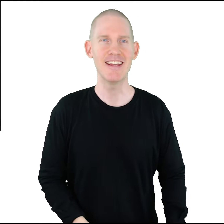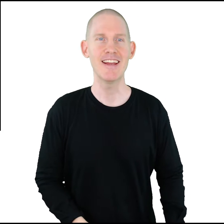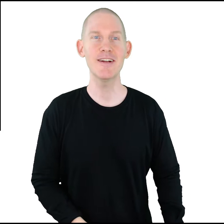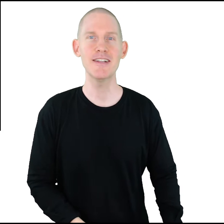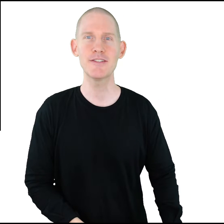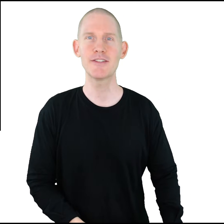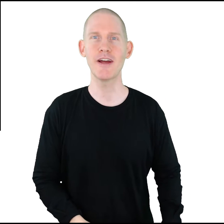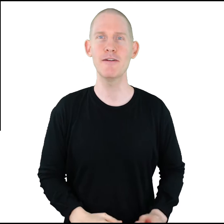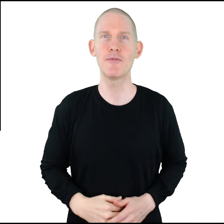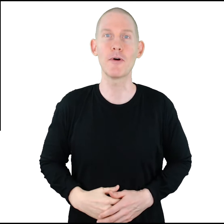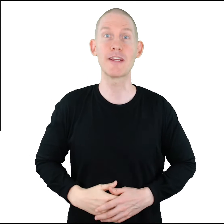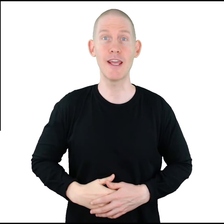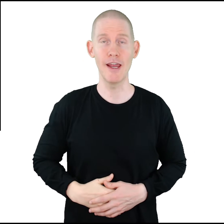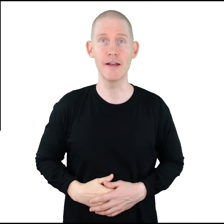Here is a sign for can.